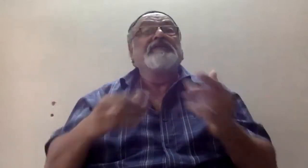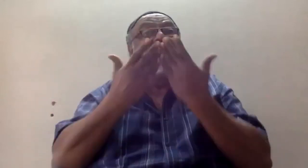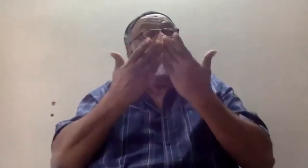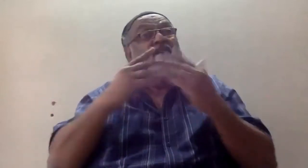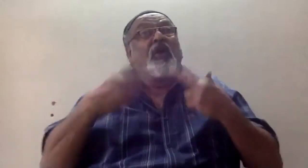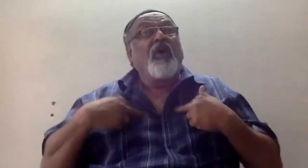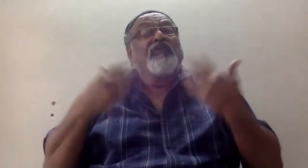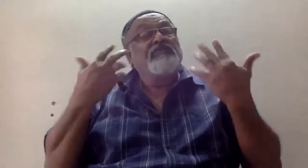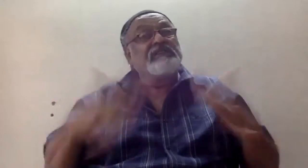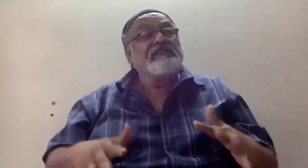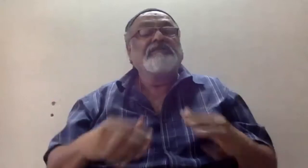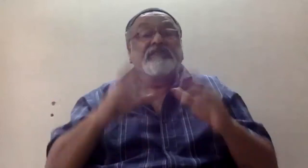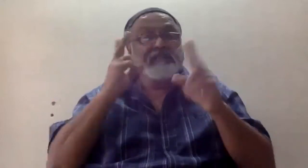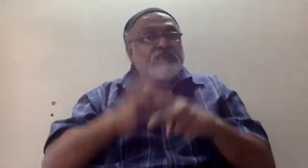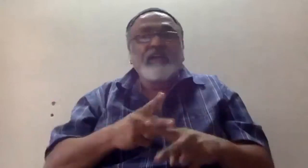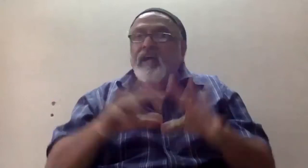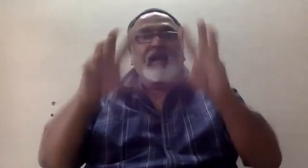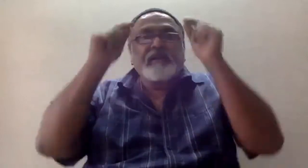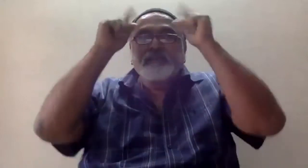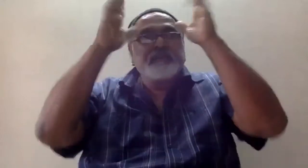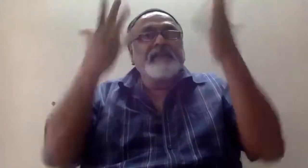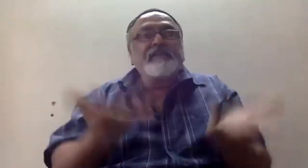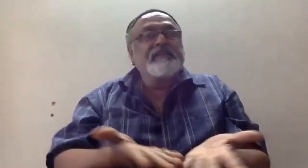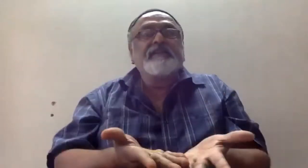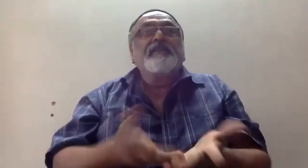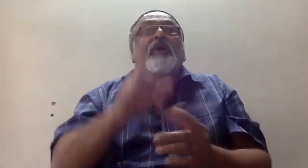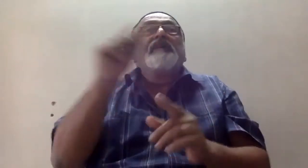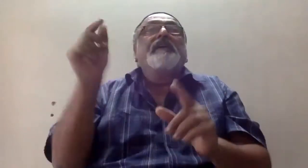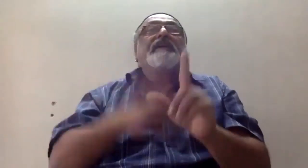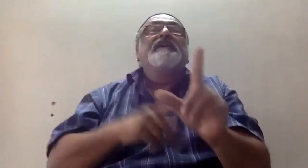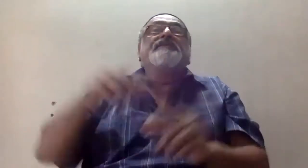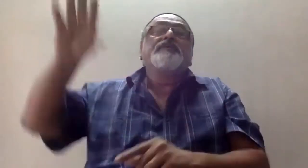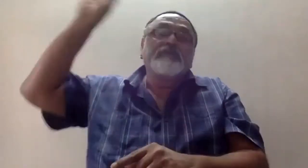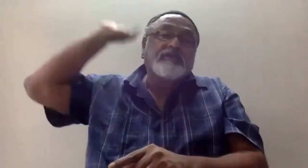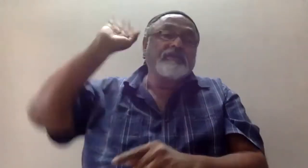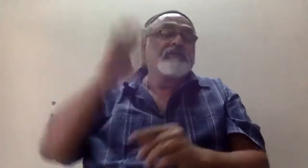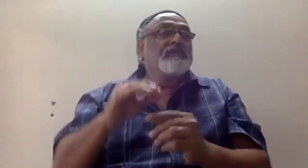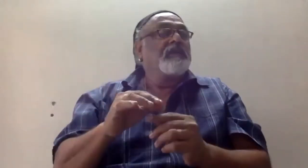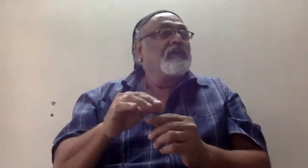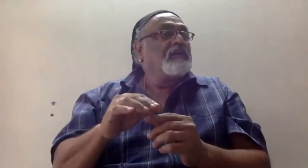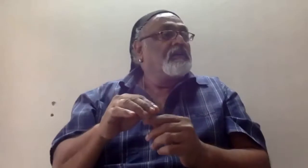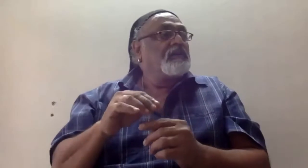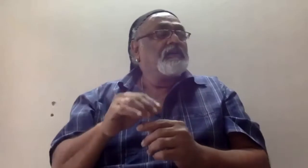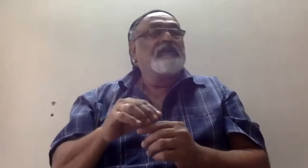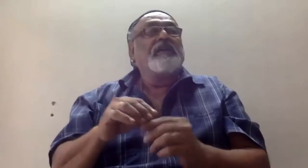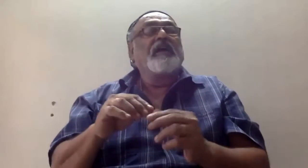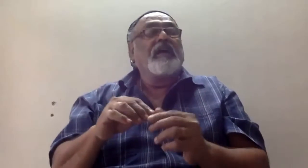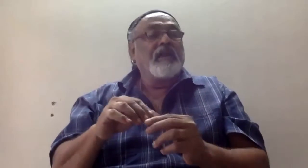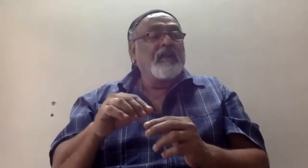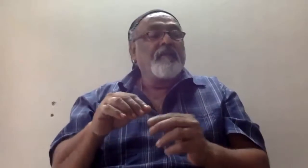is, coming from last 100 years in Farsi and what all terminologies of Farsi and Urdu are being